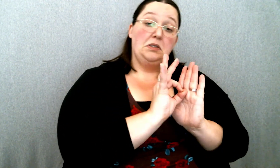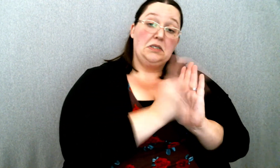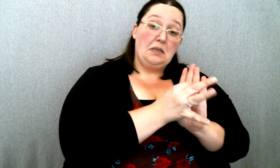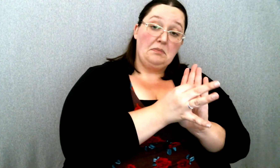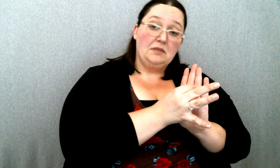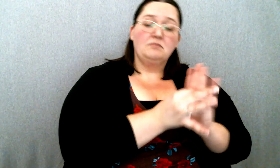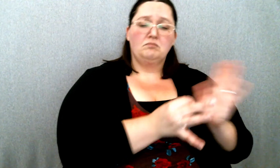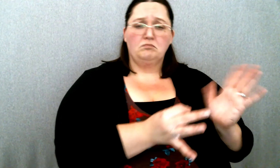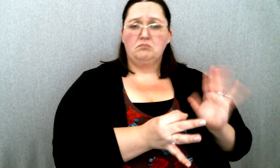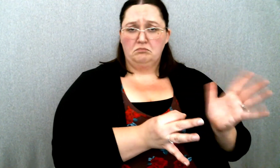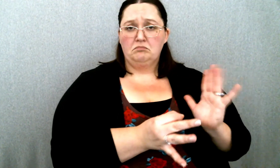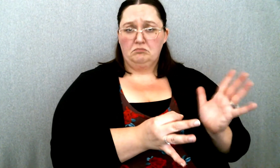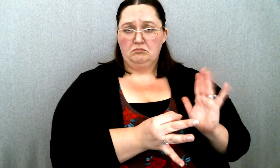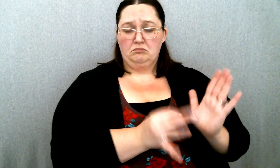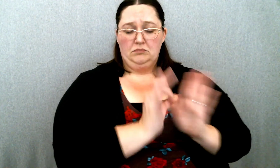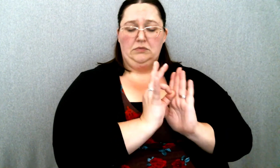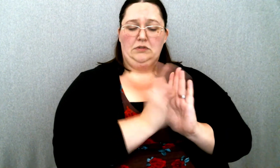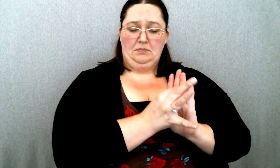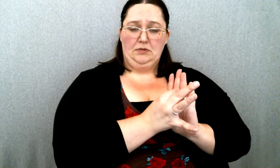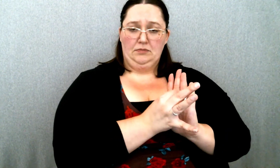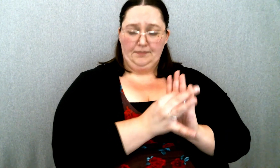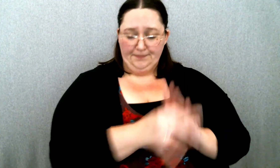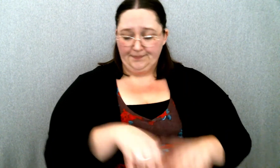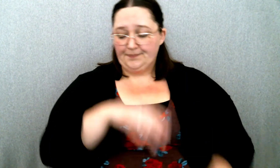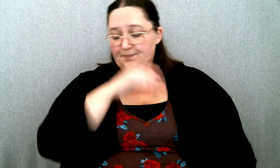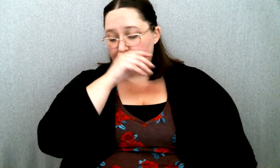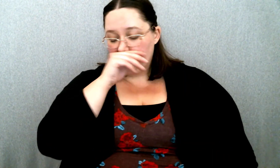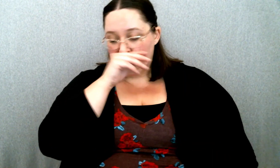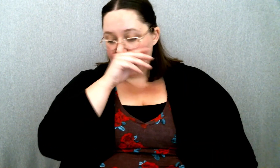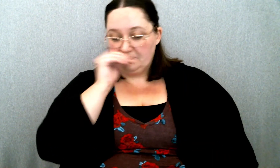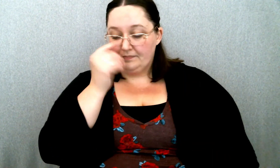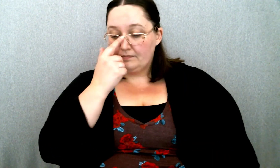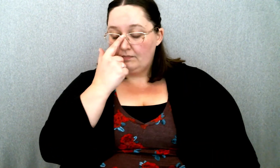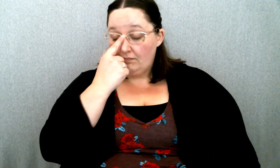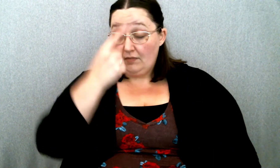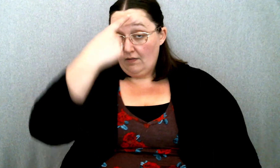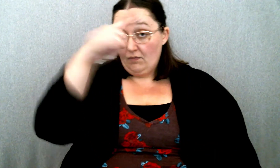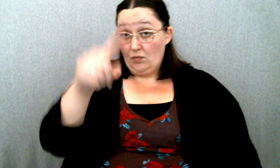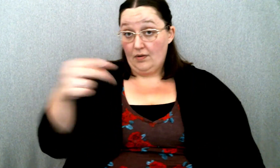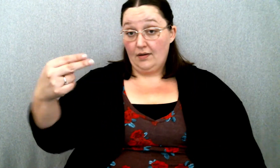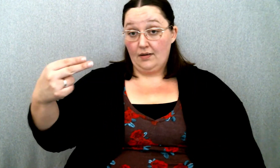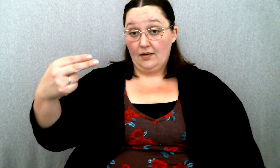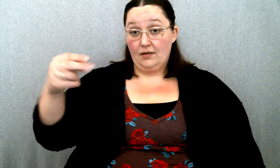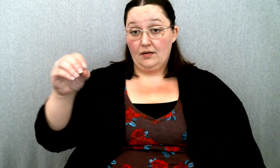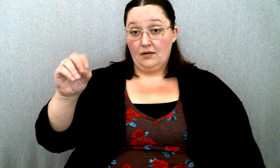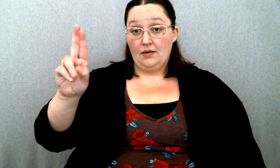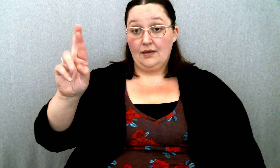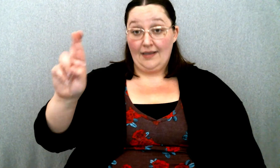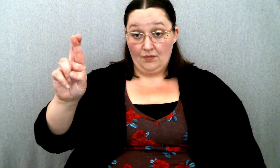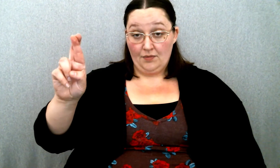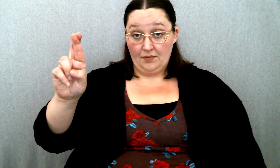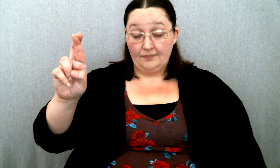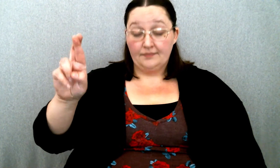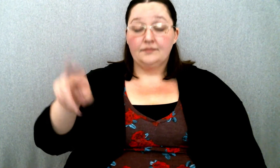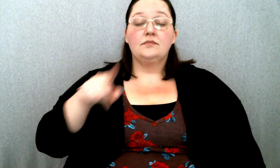common. 9 minutes, though, is the max that I've seen going up to number incorporation for minute with